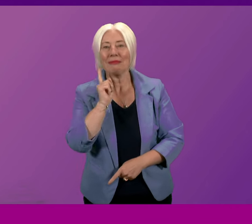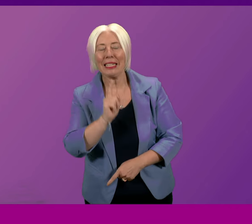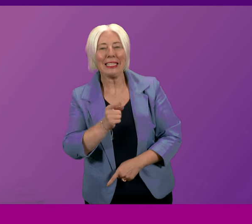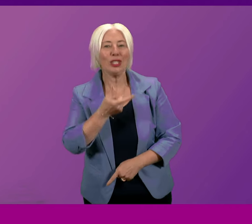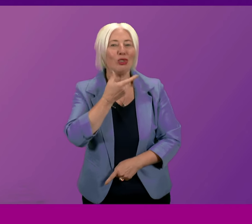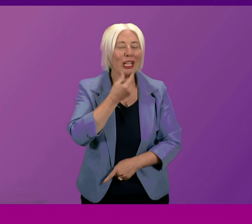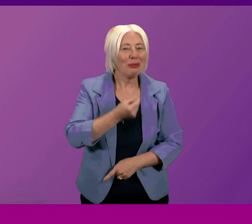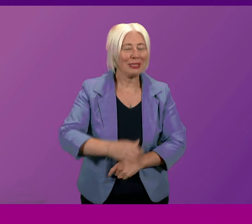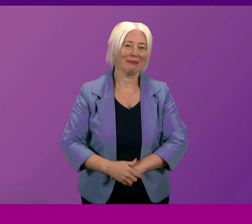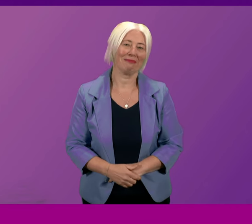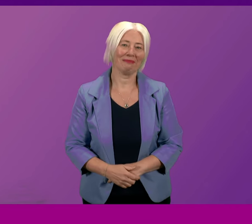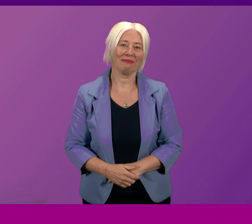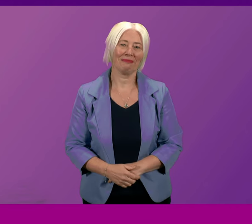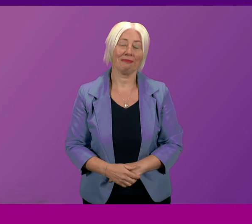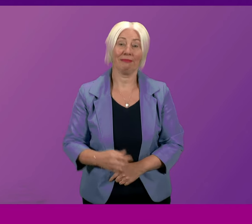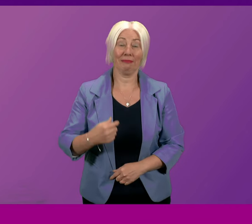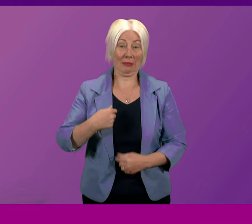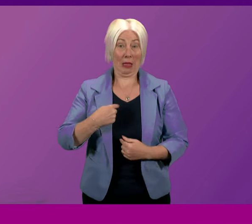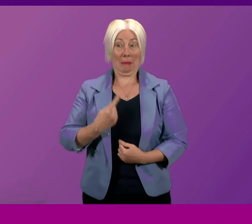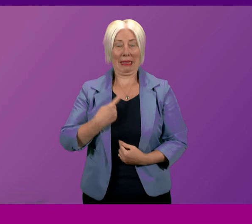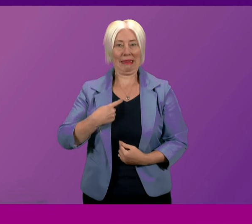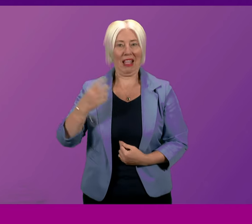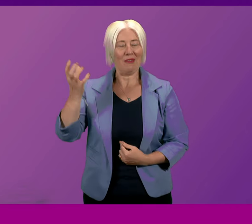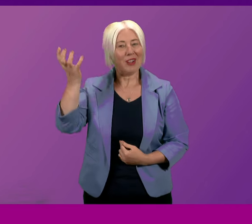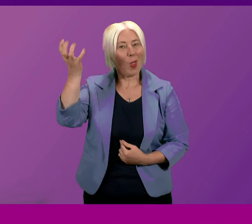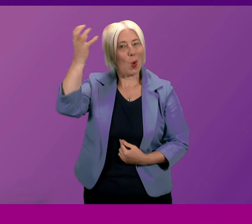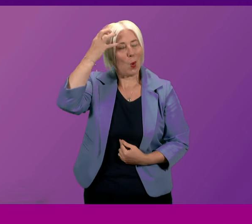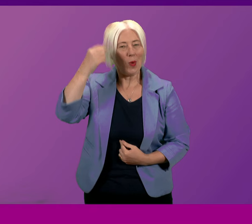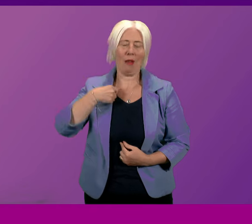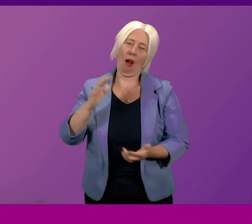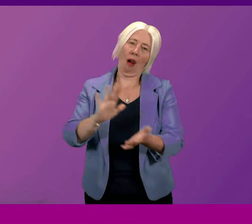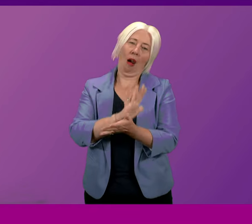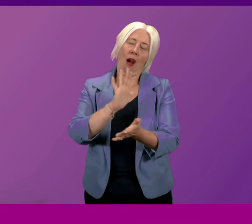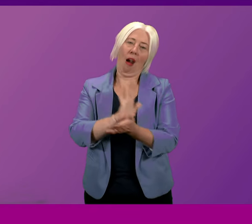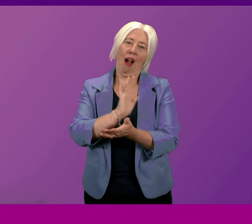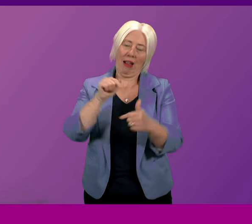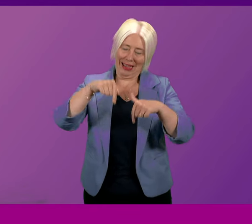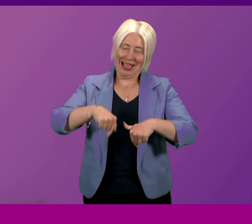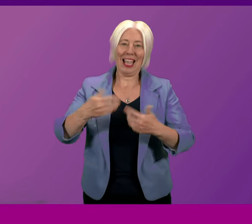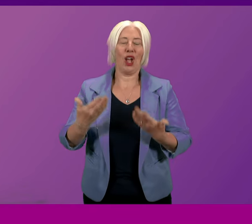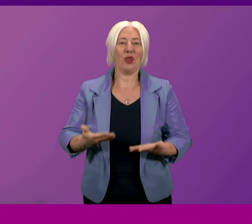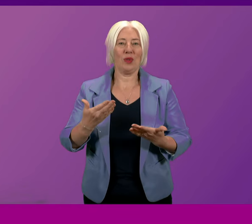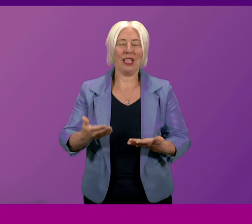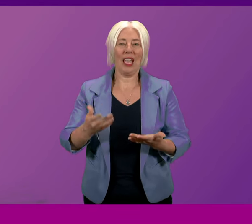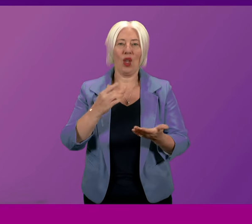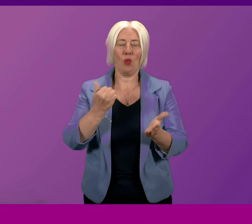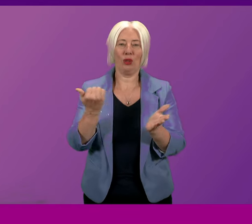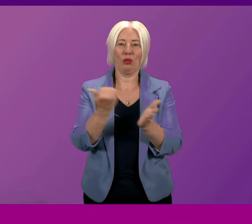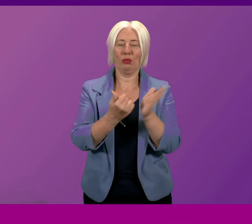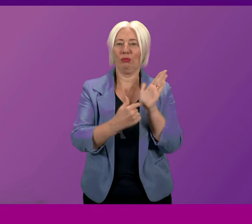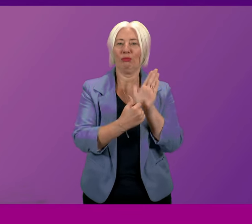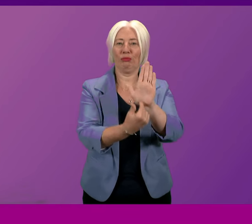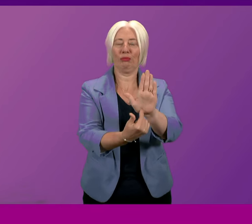gentlemen. The Queen and I are so very pleased to be able to join you today in marking the